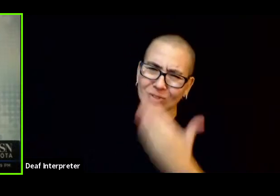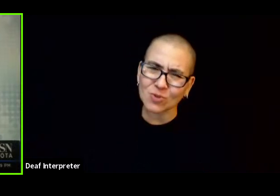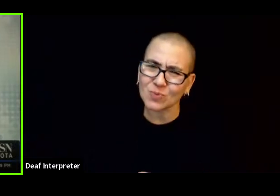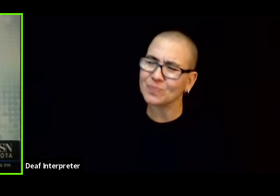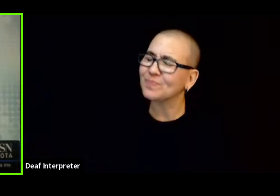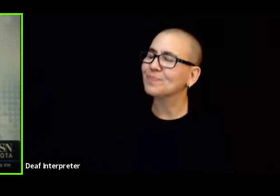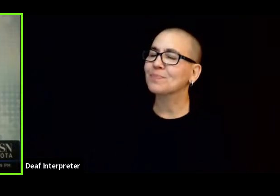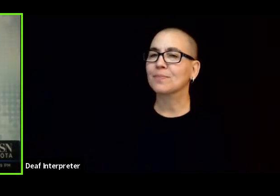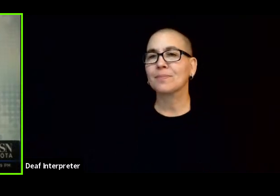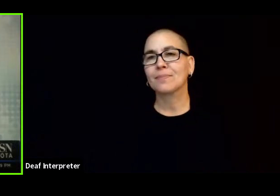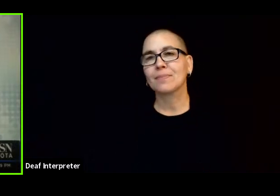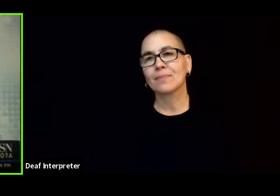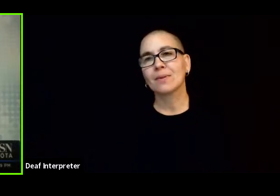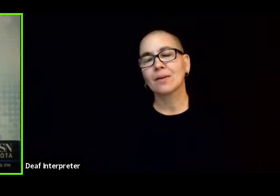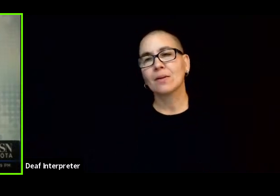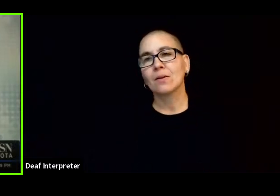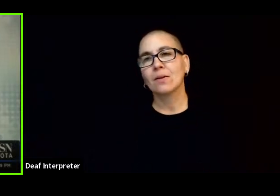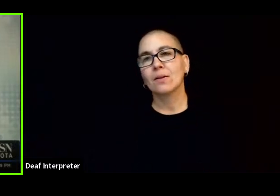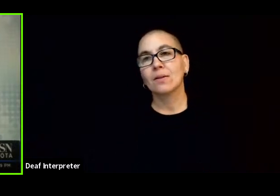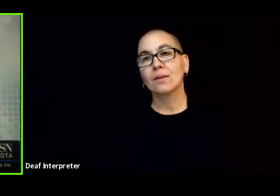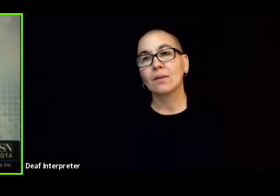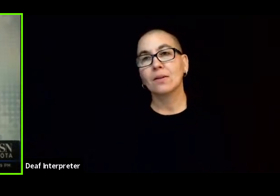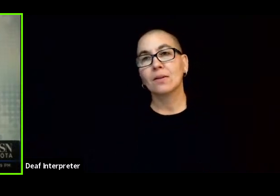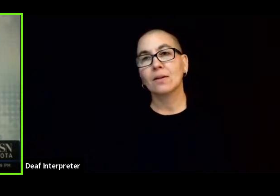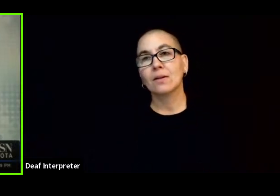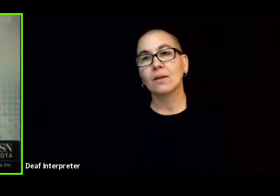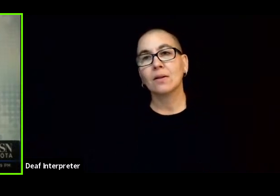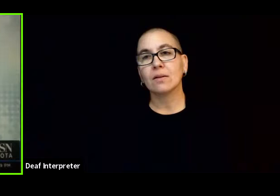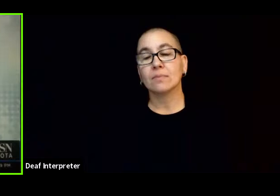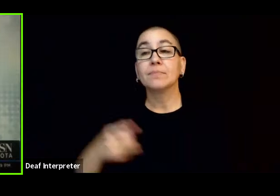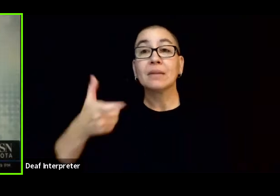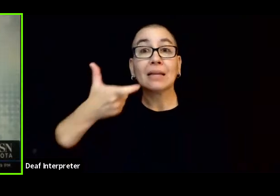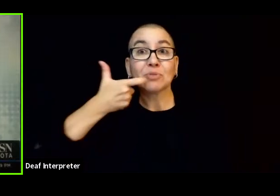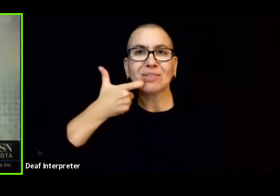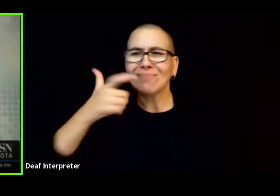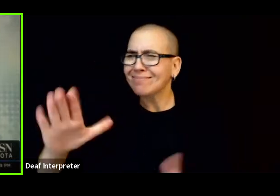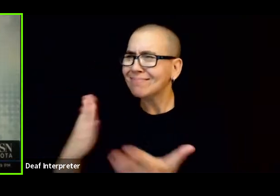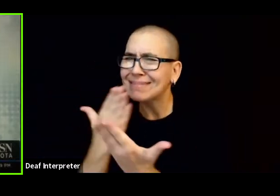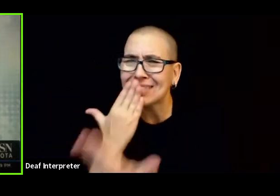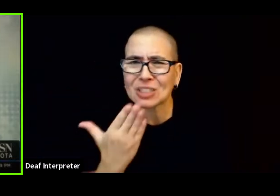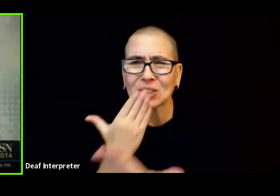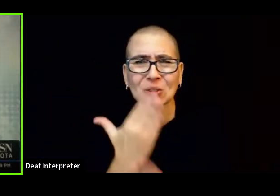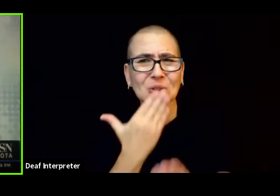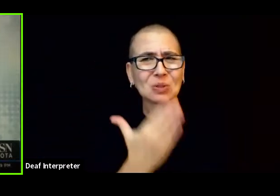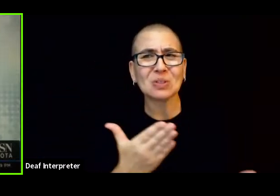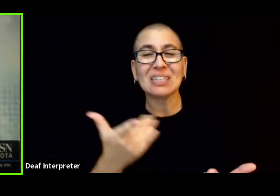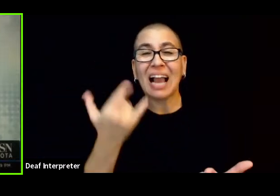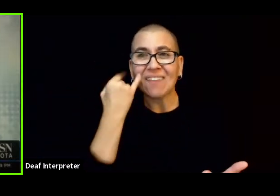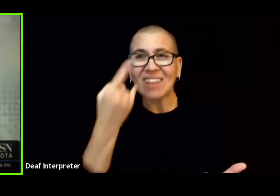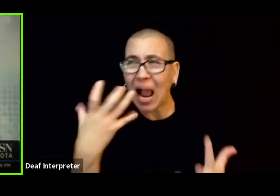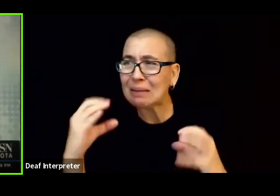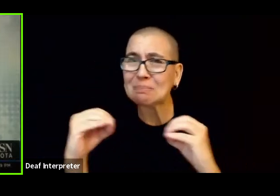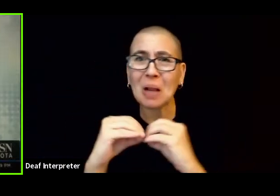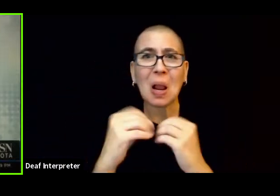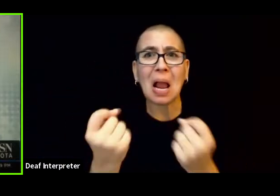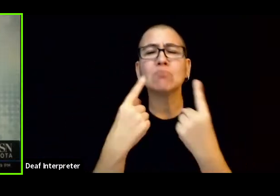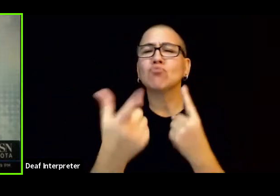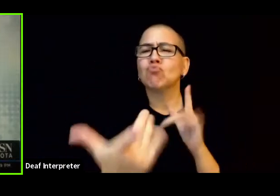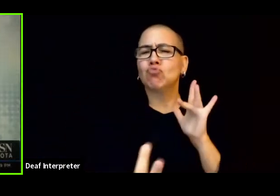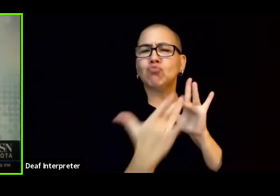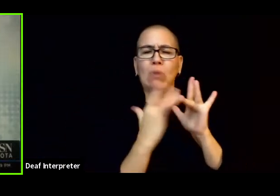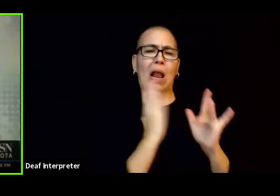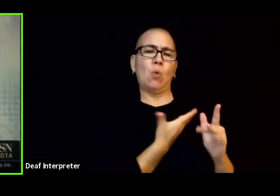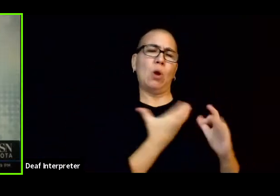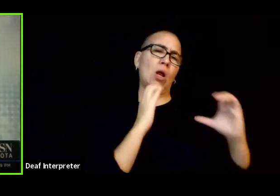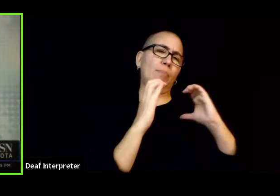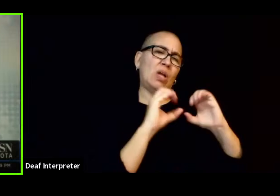Thank you very much. That's all the time we have for today. If you didn't have a chance to get a question answered, please feel free to reach out to our MDH